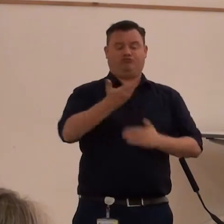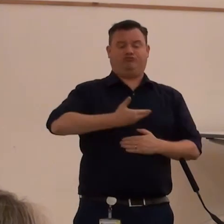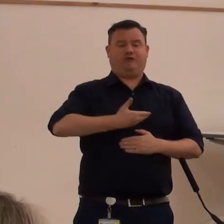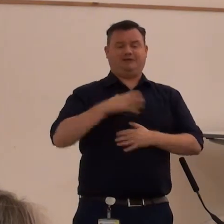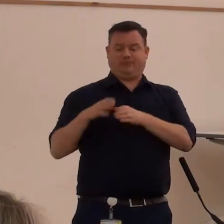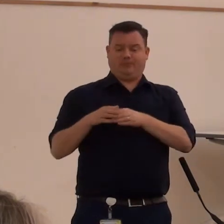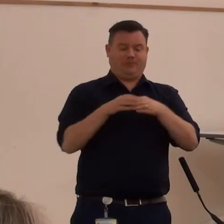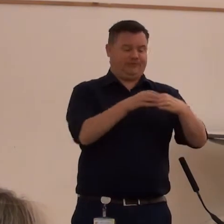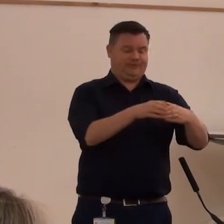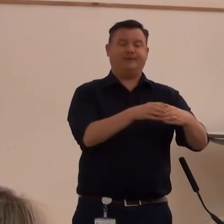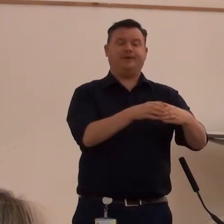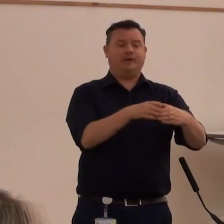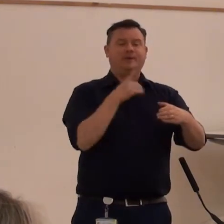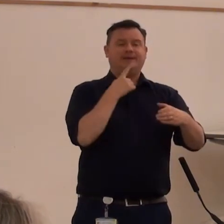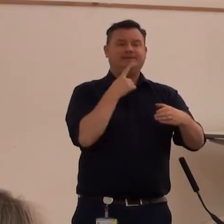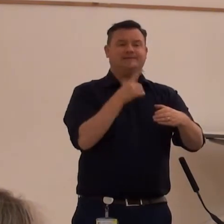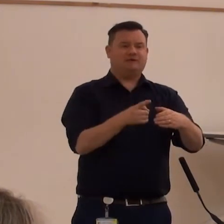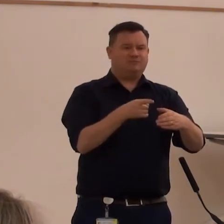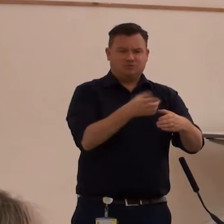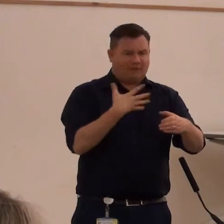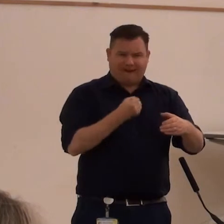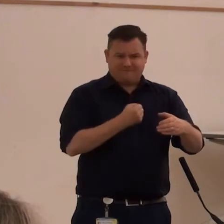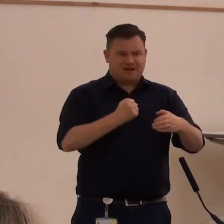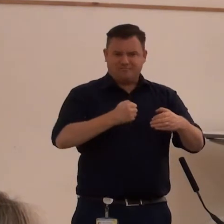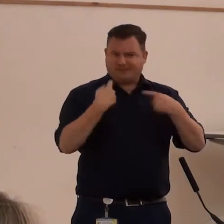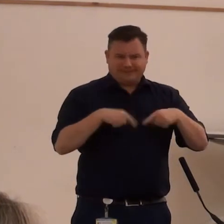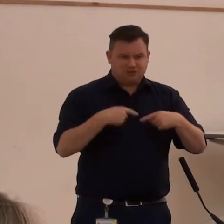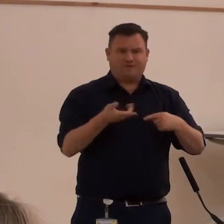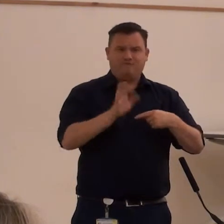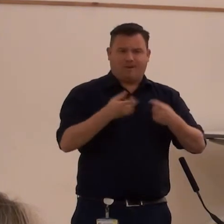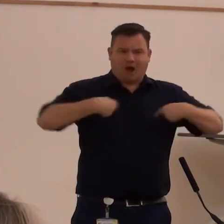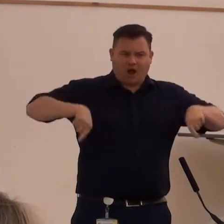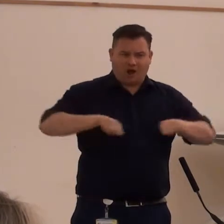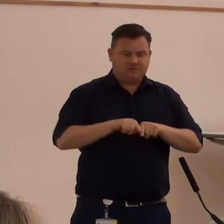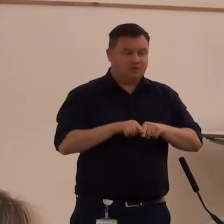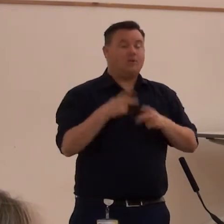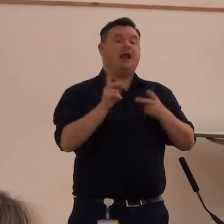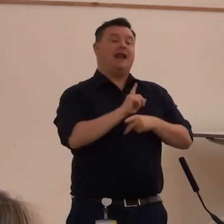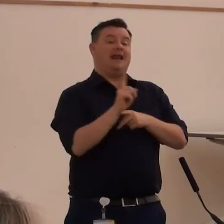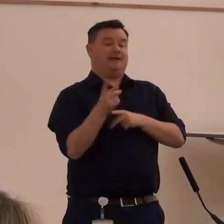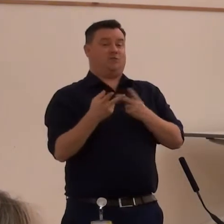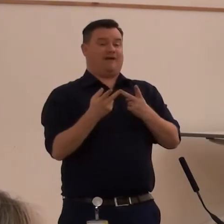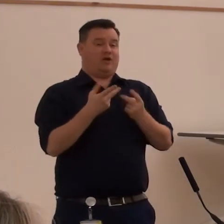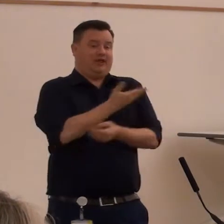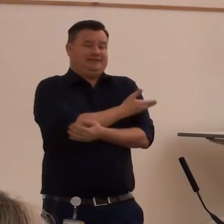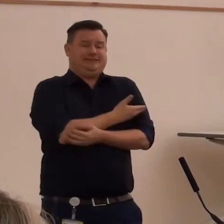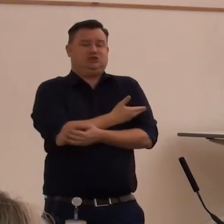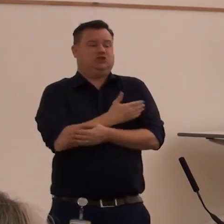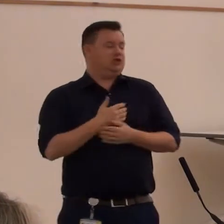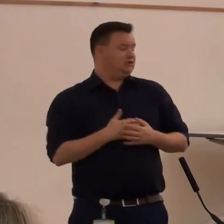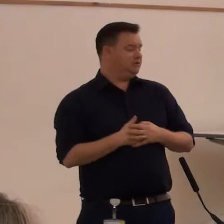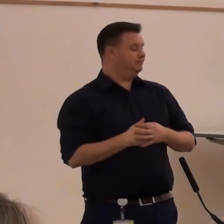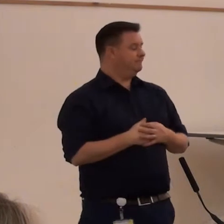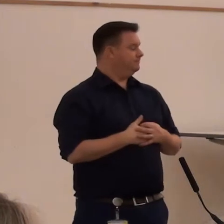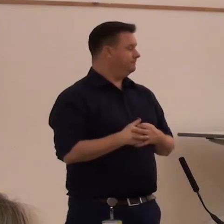movement, we said, you don't have our permission. And later on, we've got another t-shirt that spells that out really